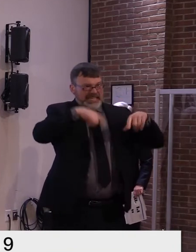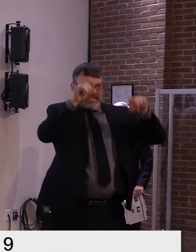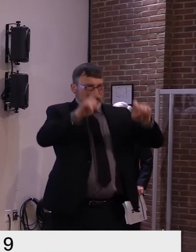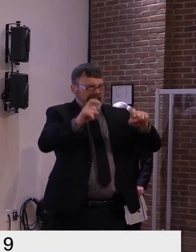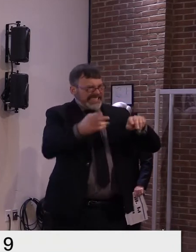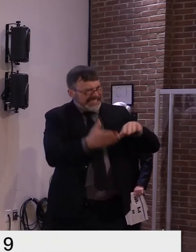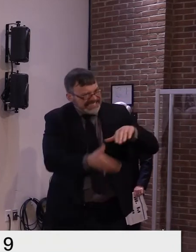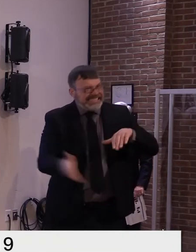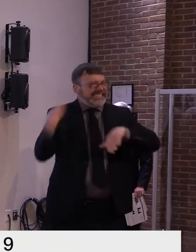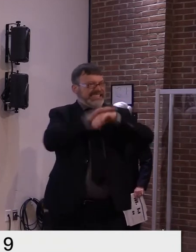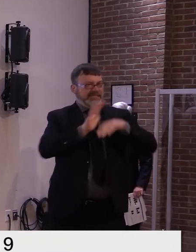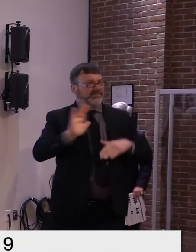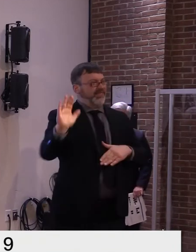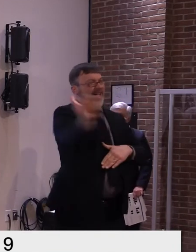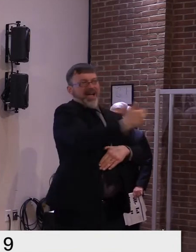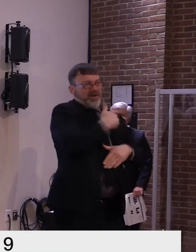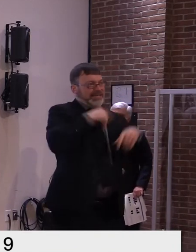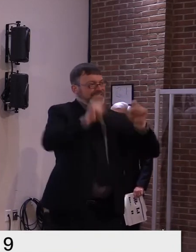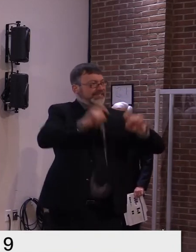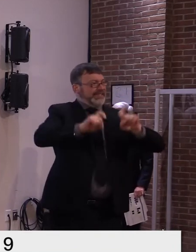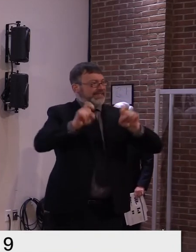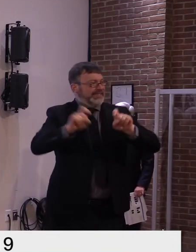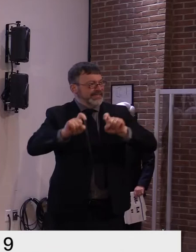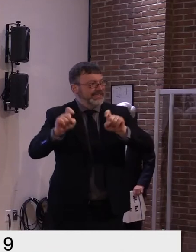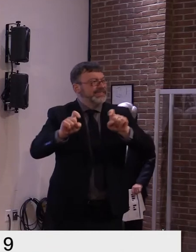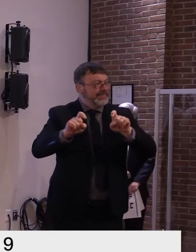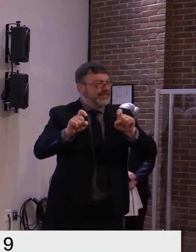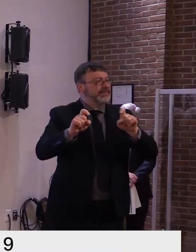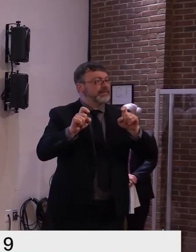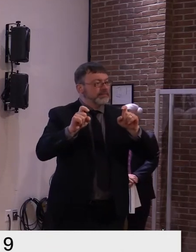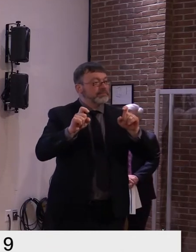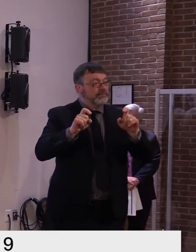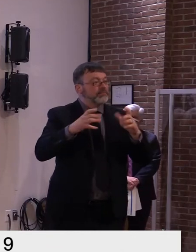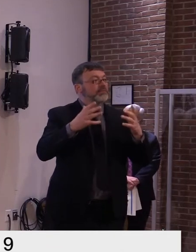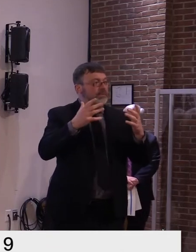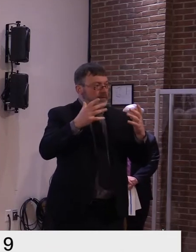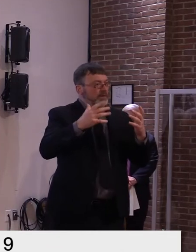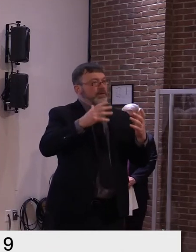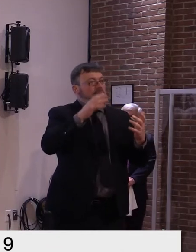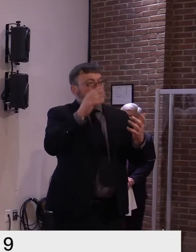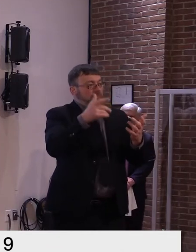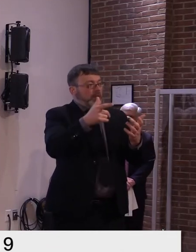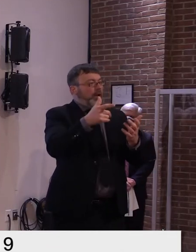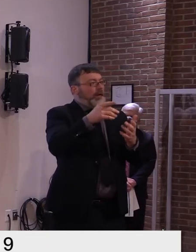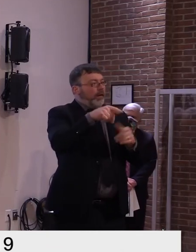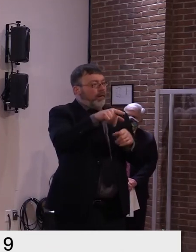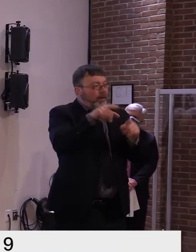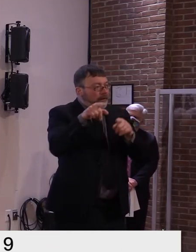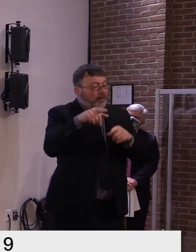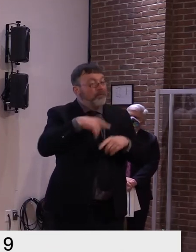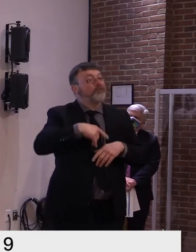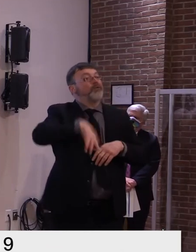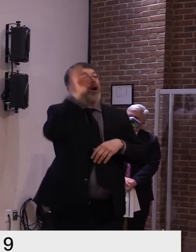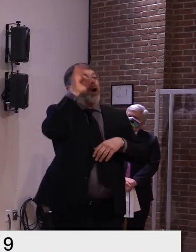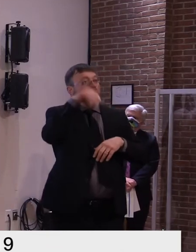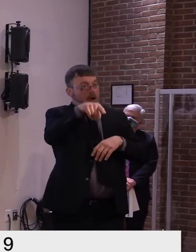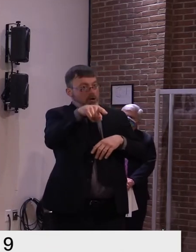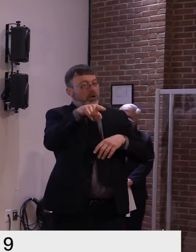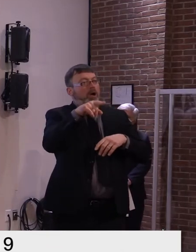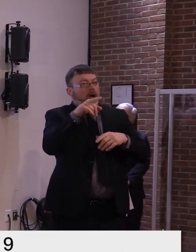proactive therapeutics, usually those given by infusion, like the antibodies, but those have had